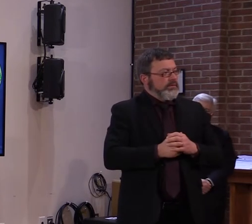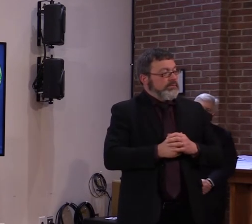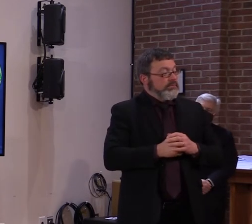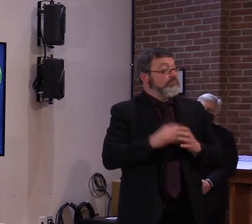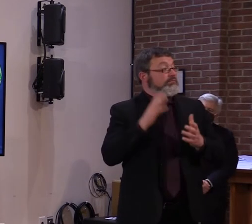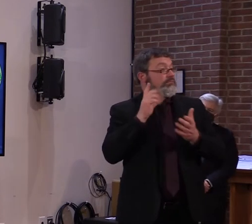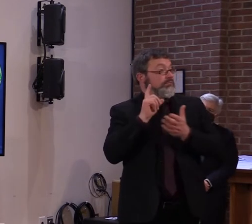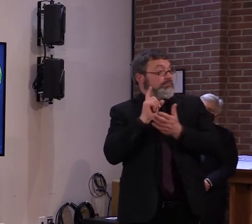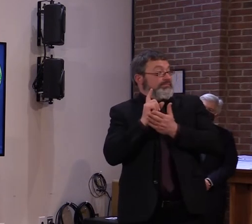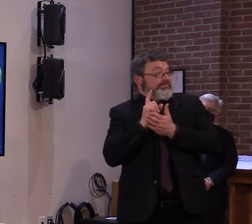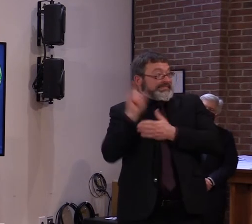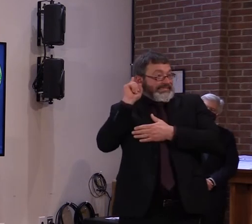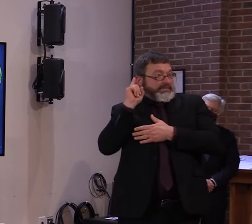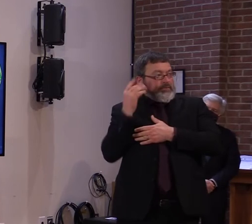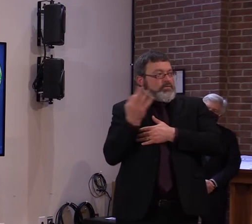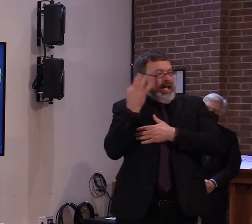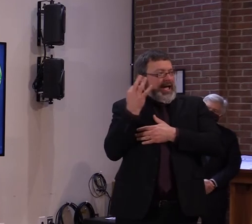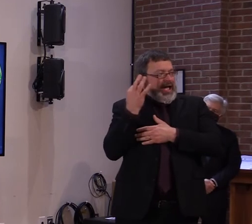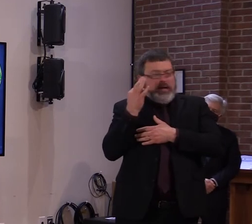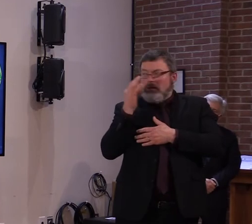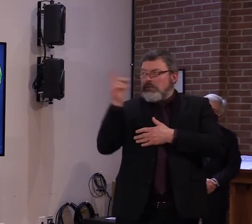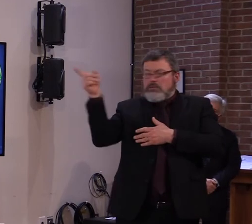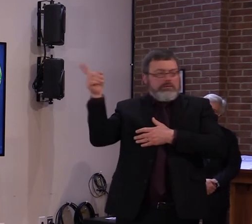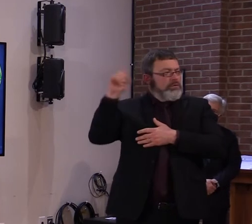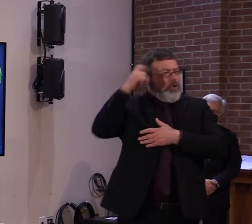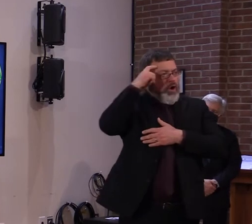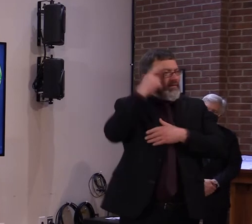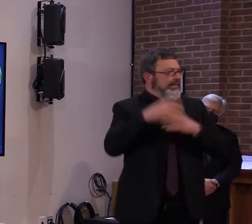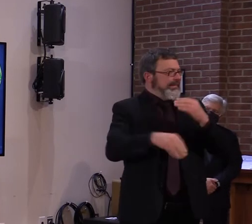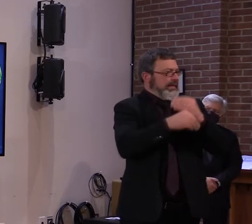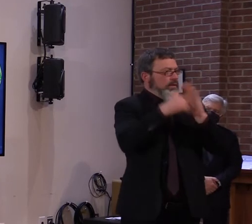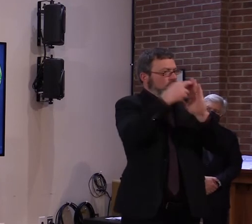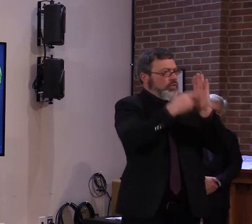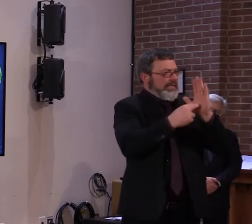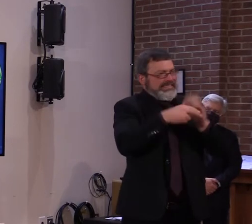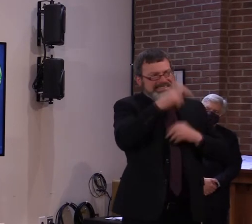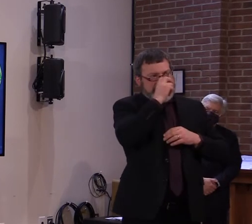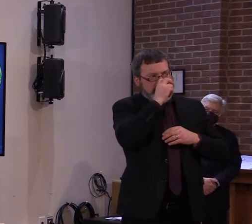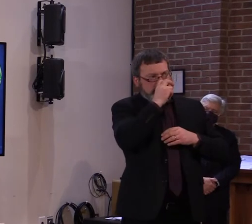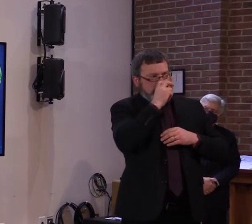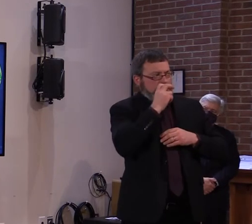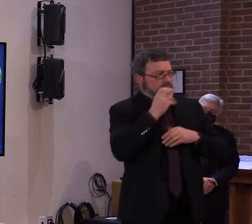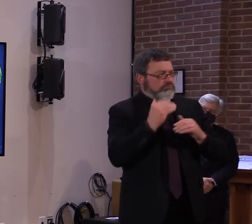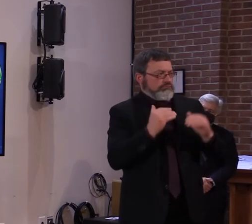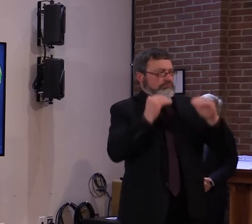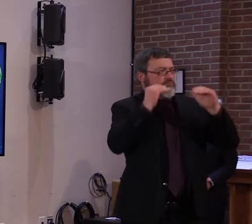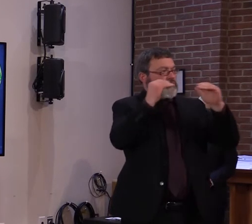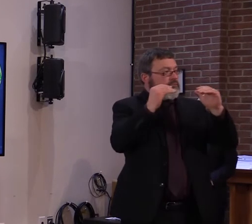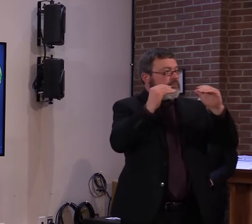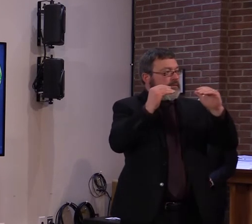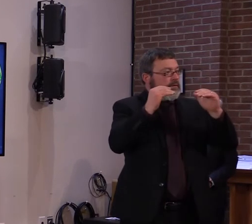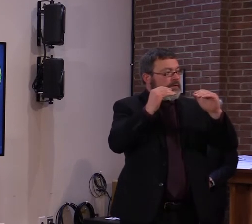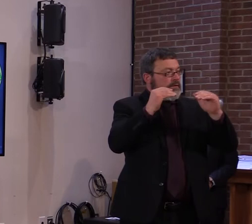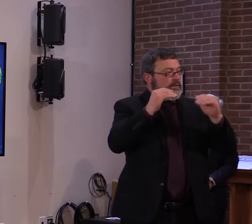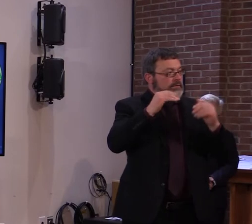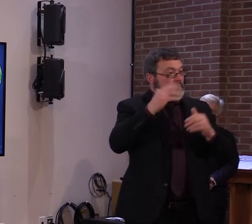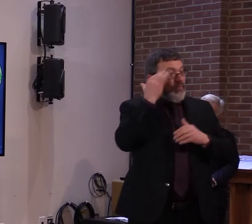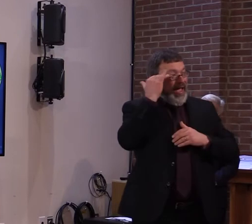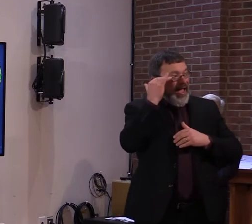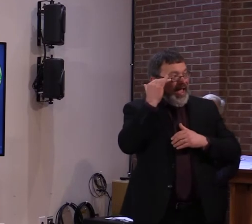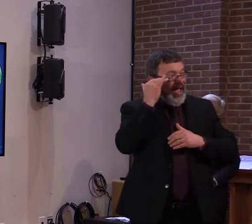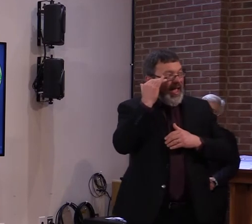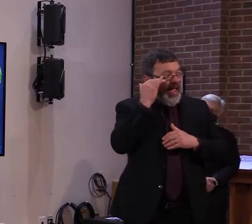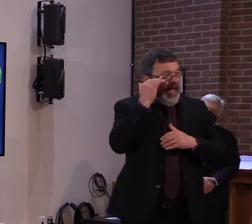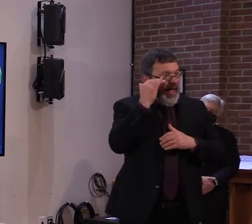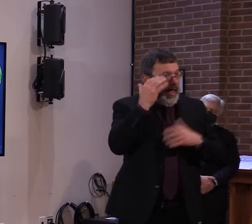night on our case numbers, and it may take many weeks yet. Cases we see today result